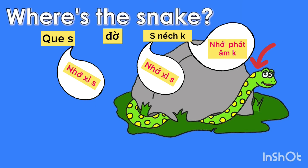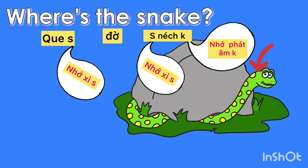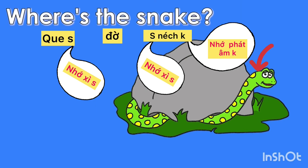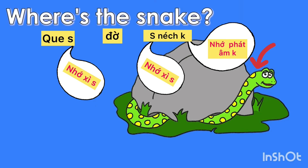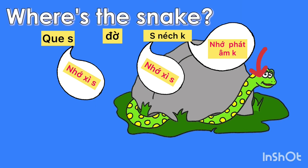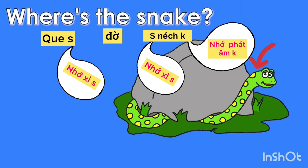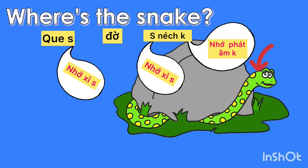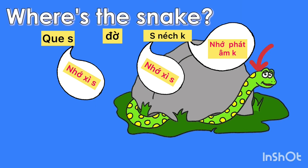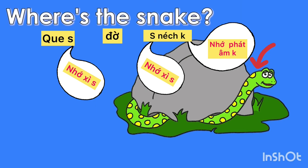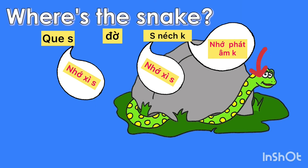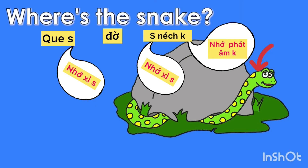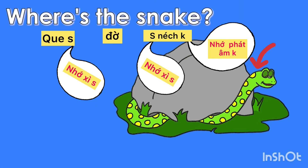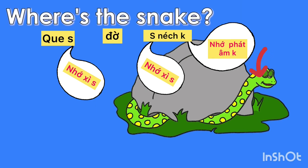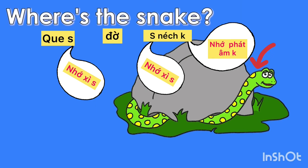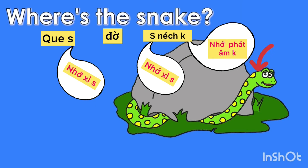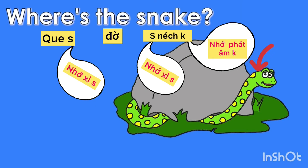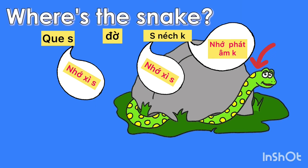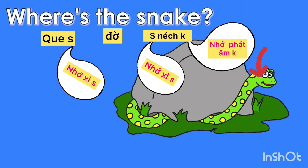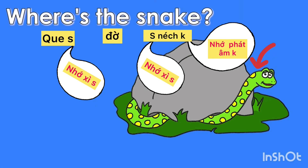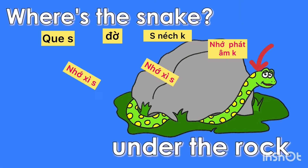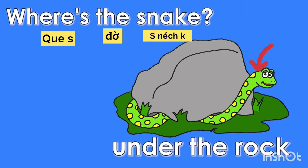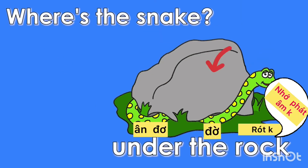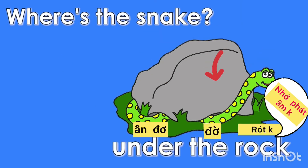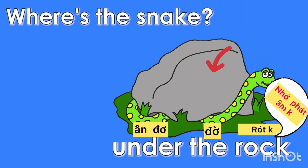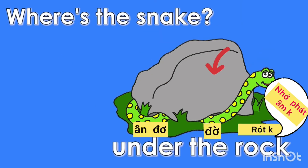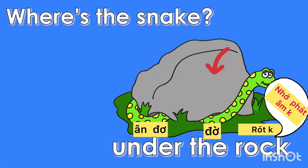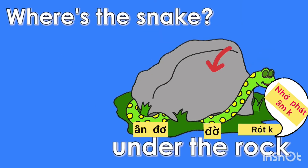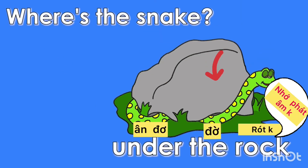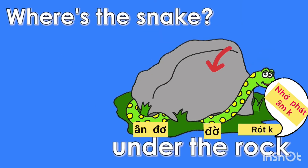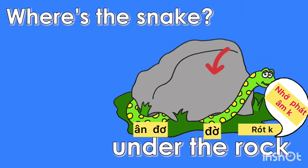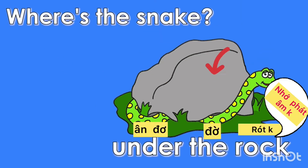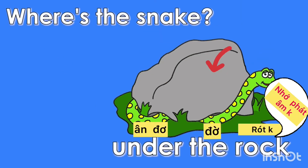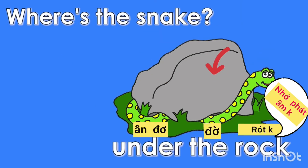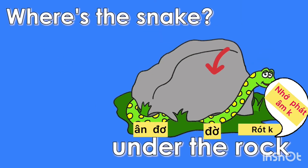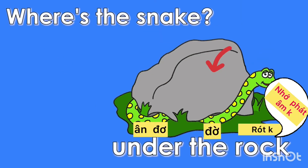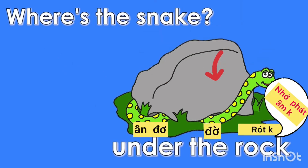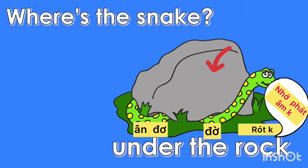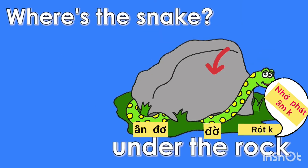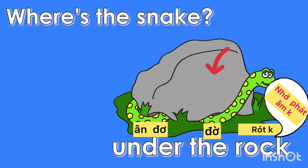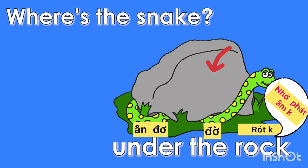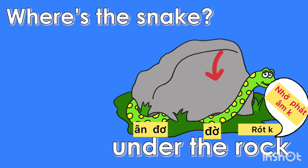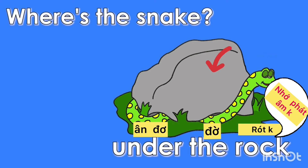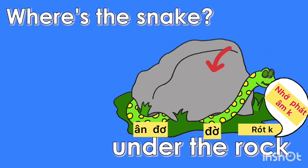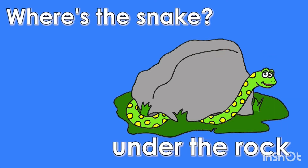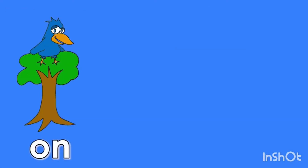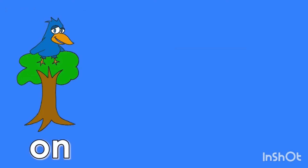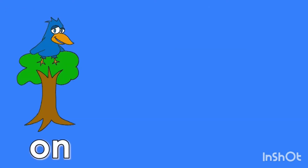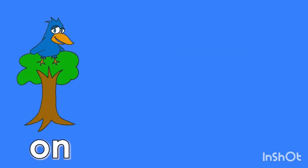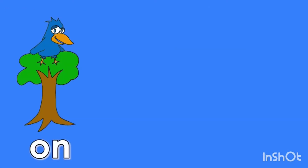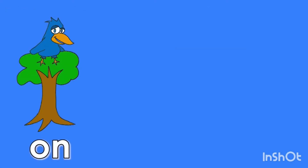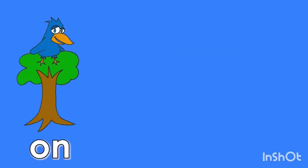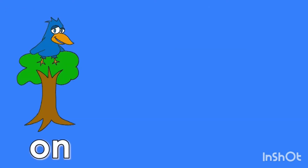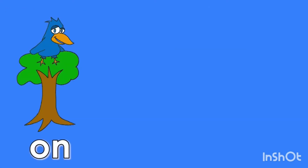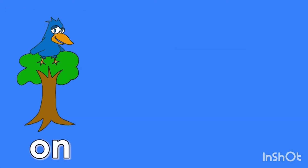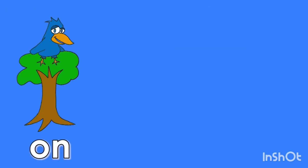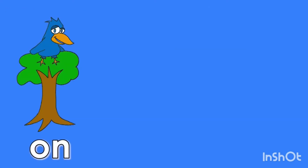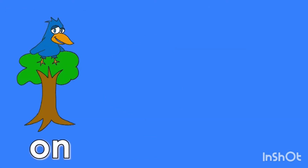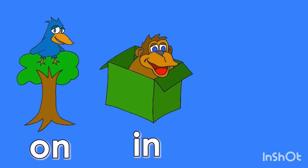snake? Where's the snake? Under the rock. Under the rock. On,